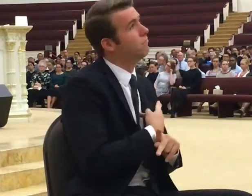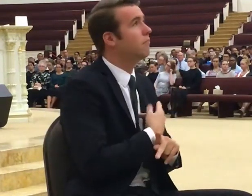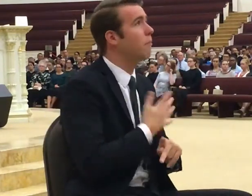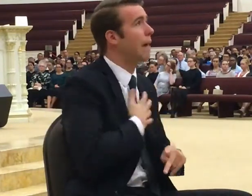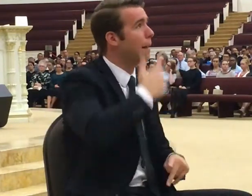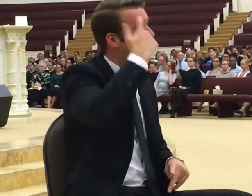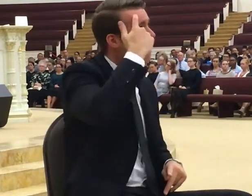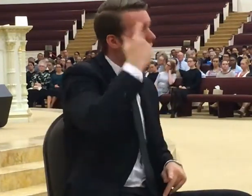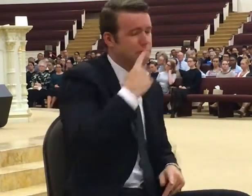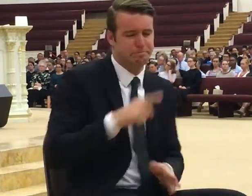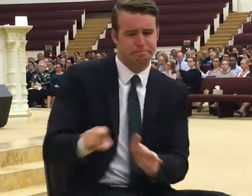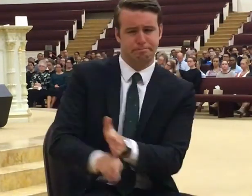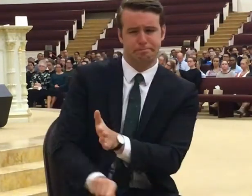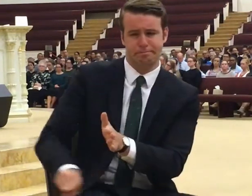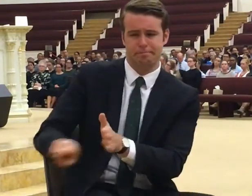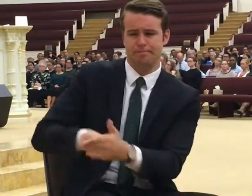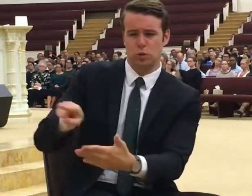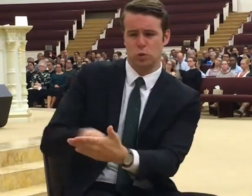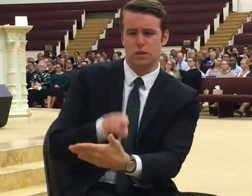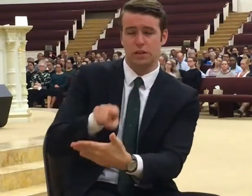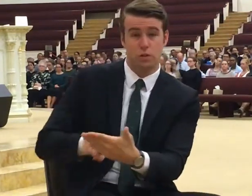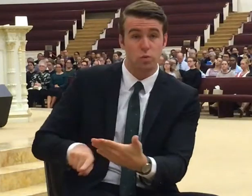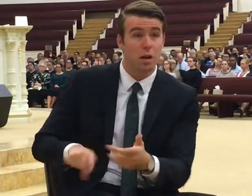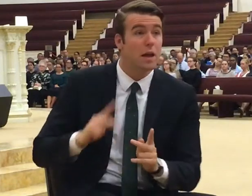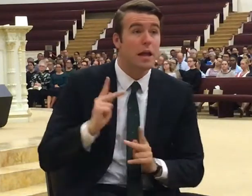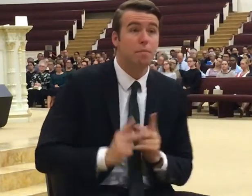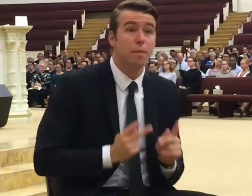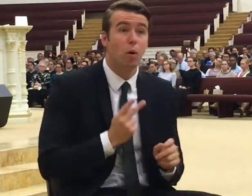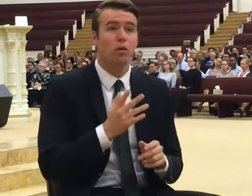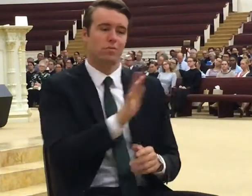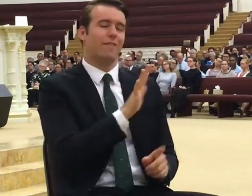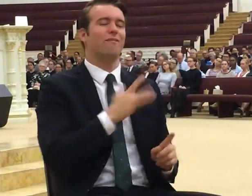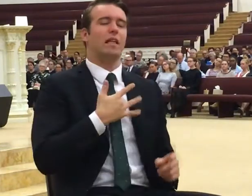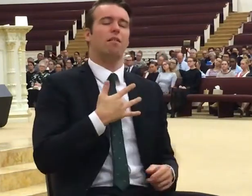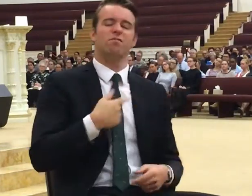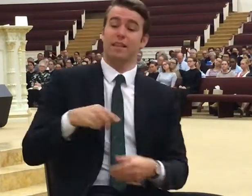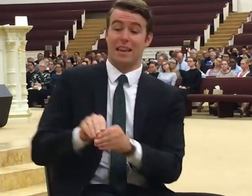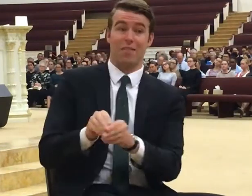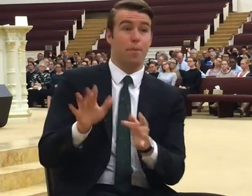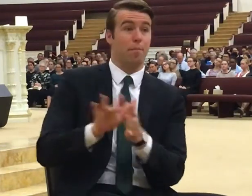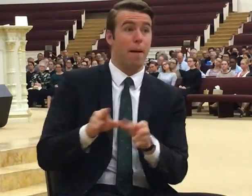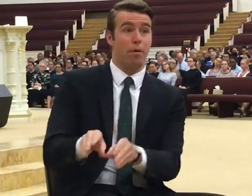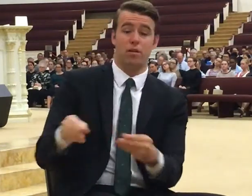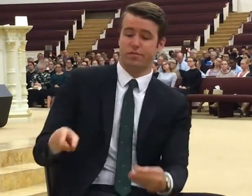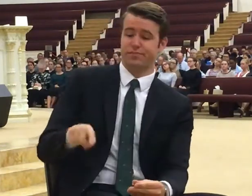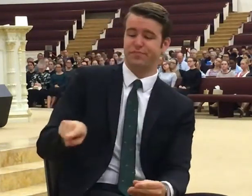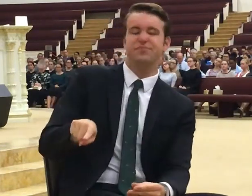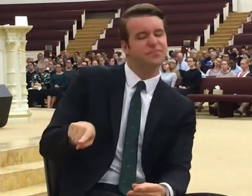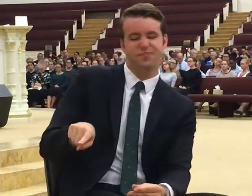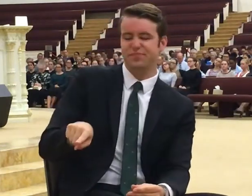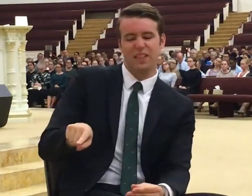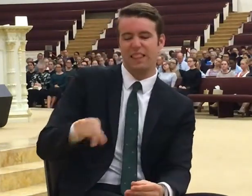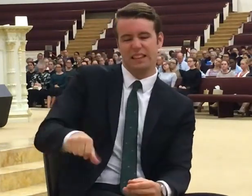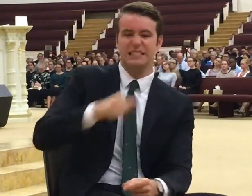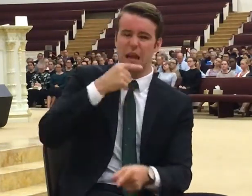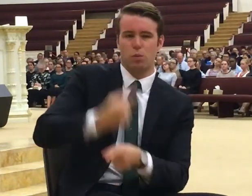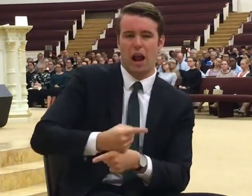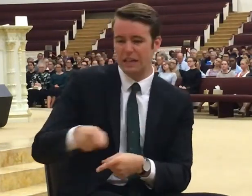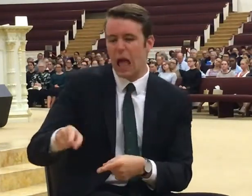the eyes of criticism and textual criticism, looking for what are labeled